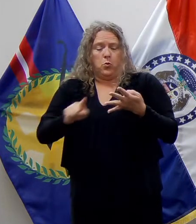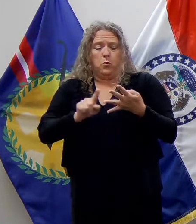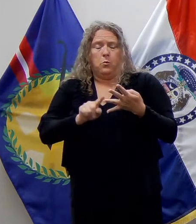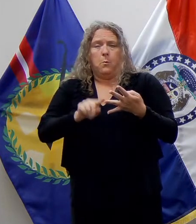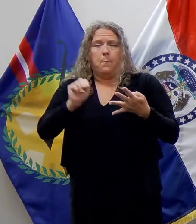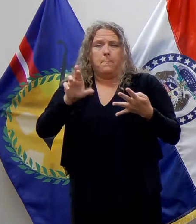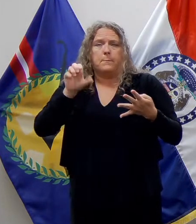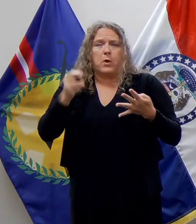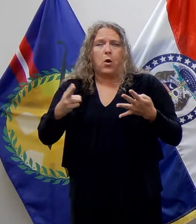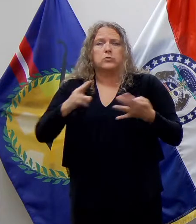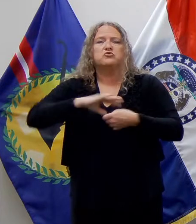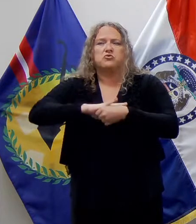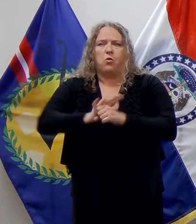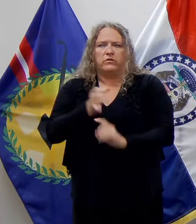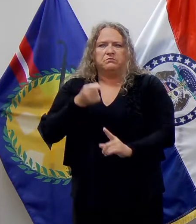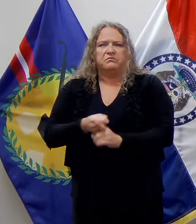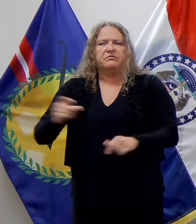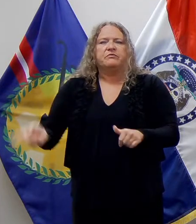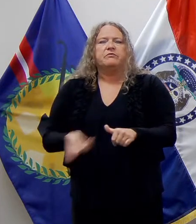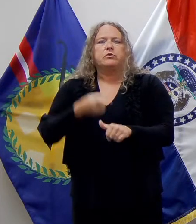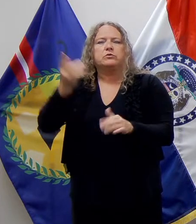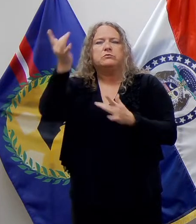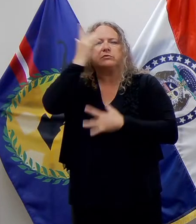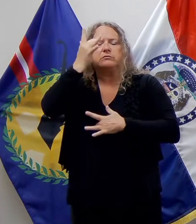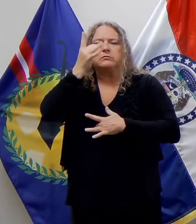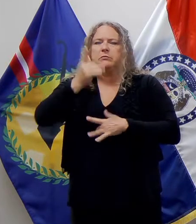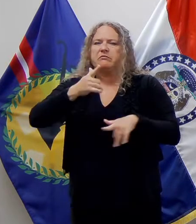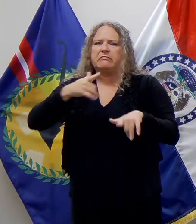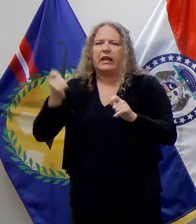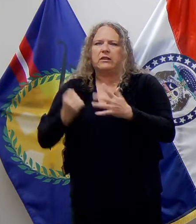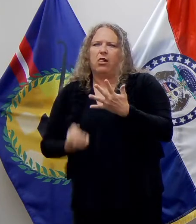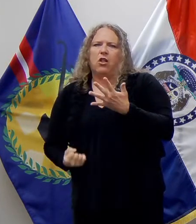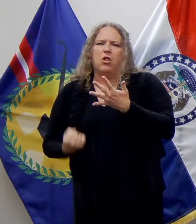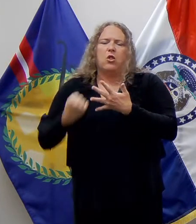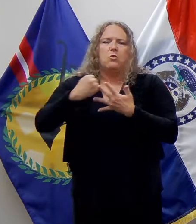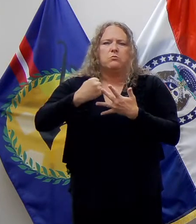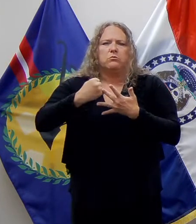frequent causes of deaths that occurred throughout the year. Of the